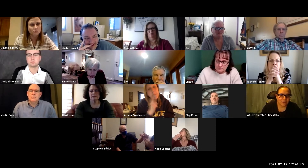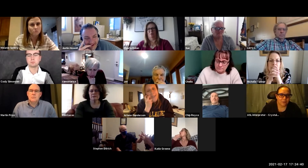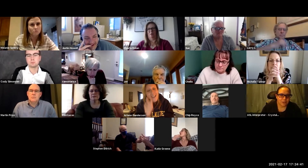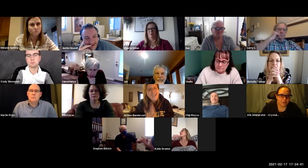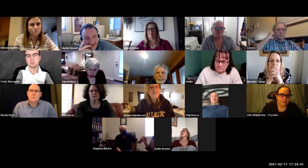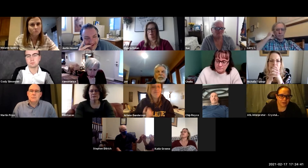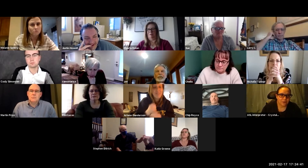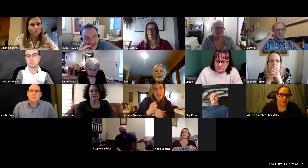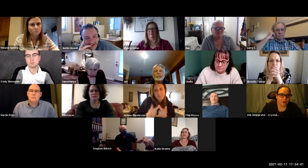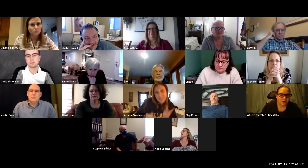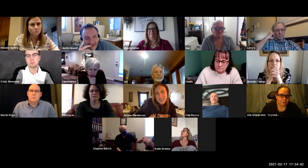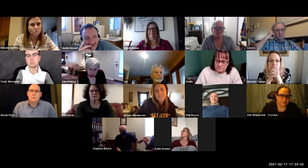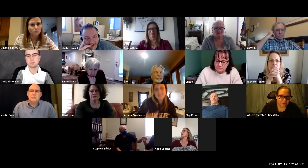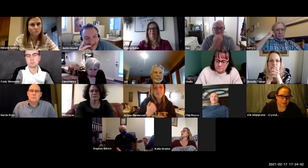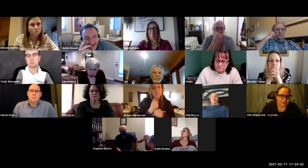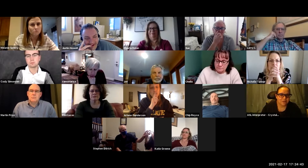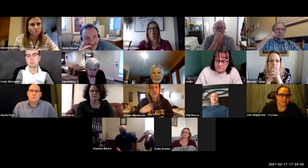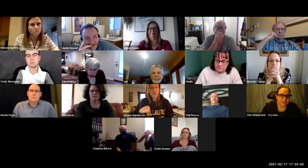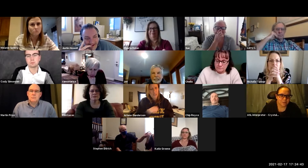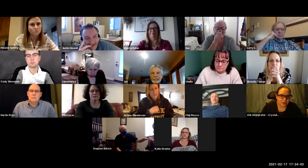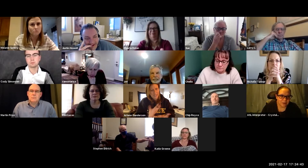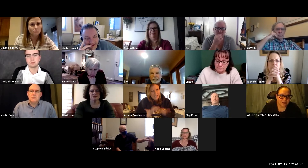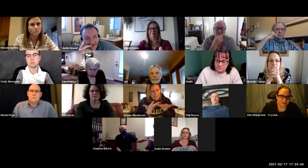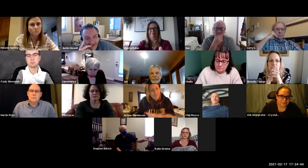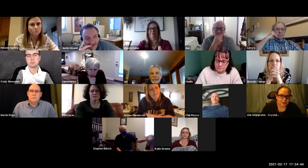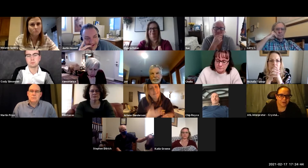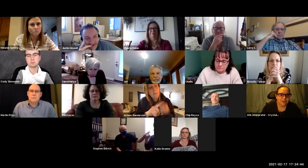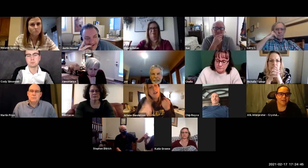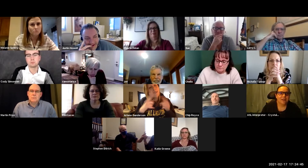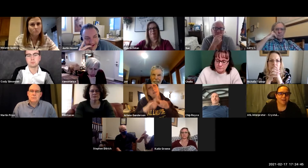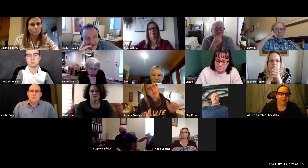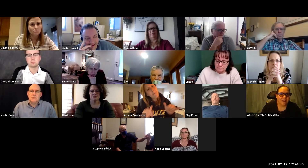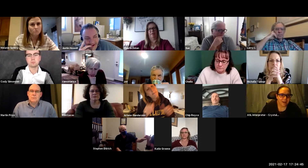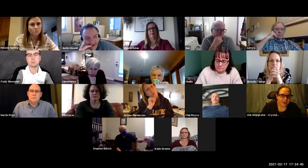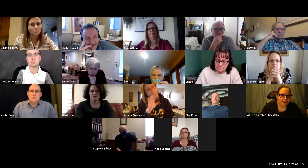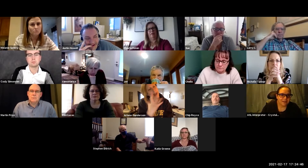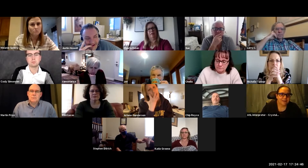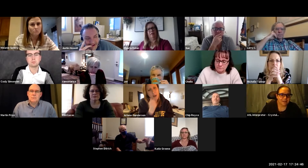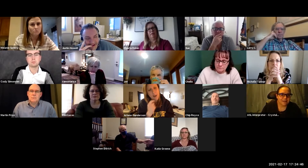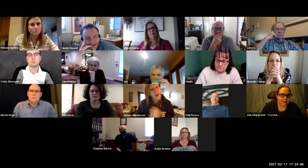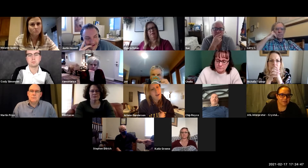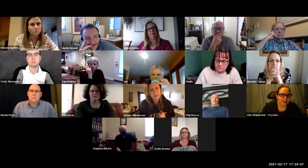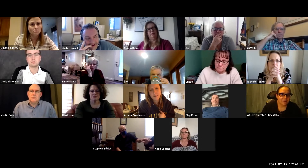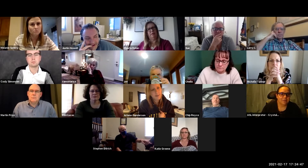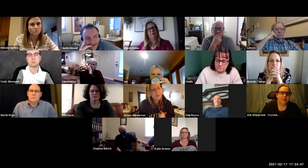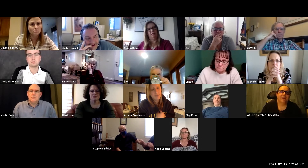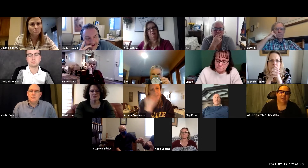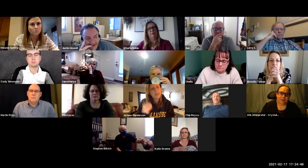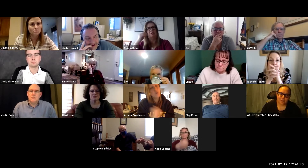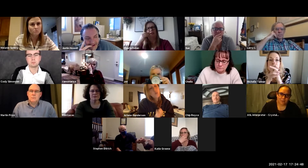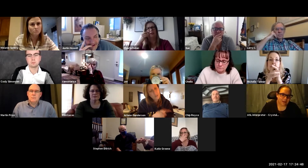want you to know that we do value our deafblind services. We are making an effort, and at the same